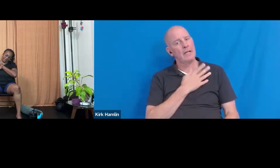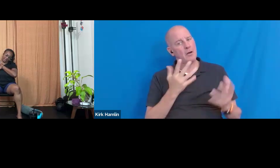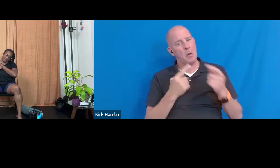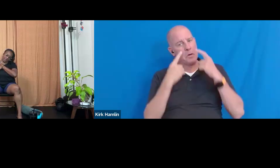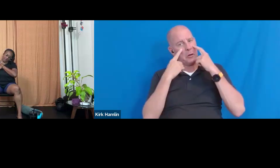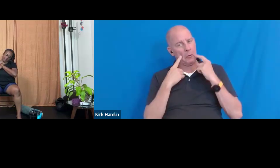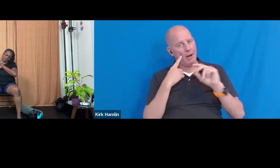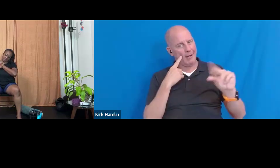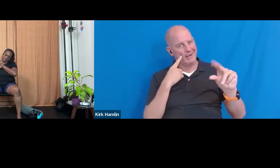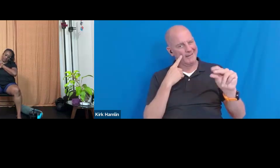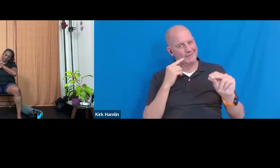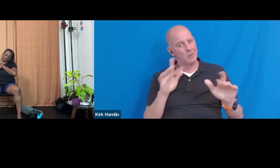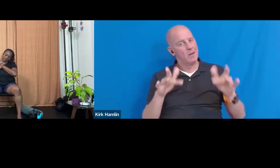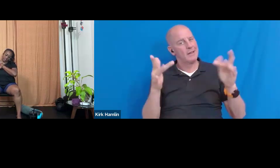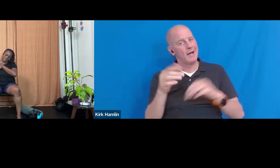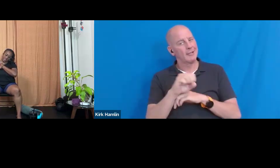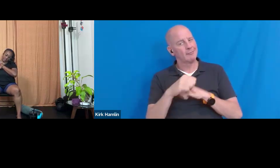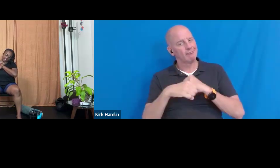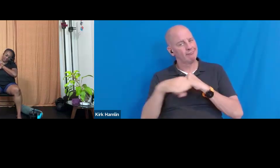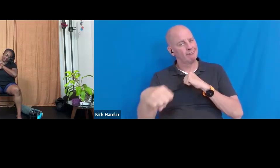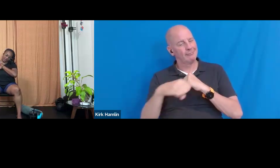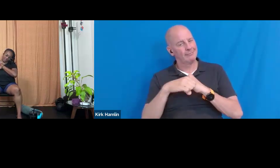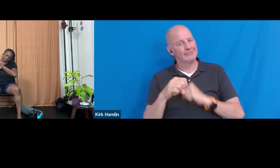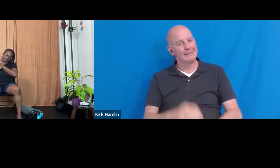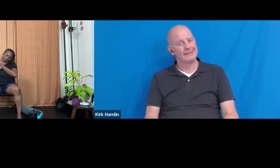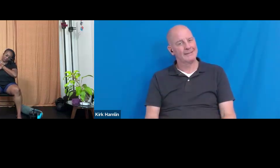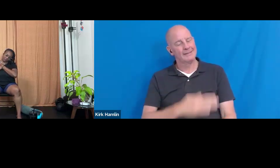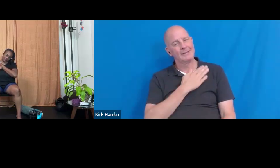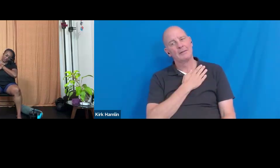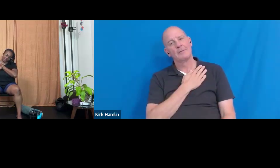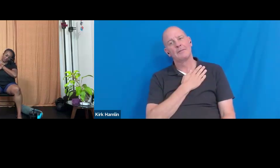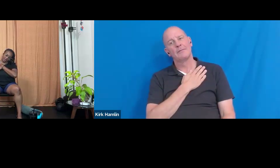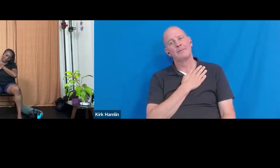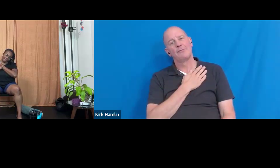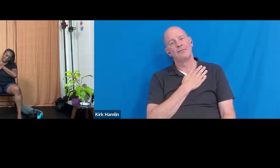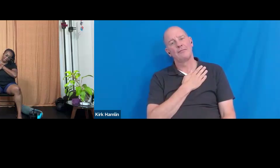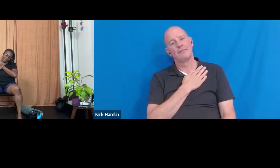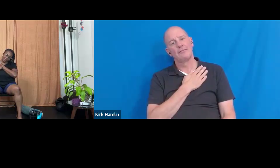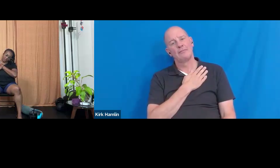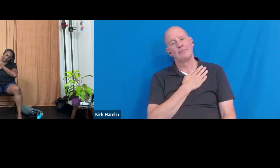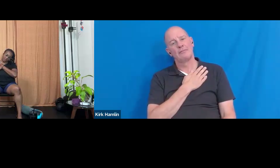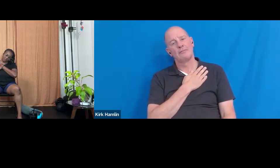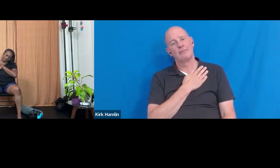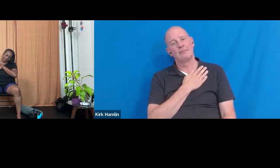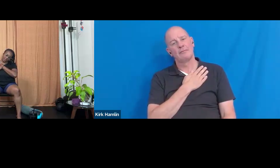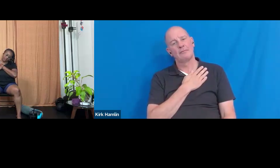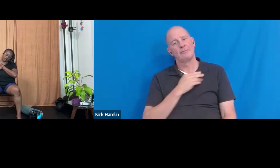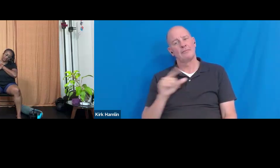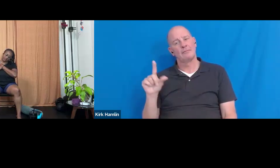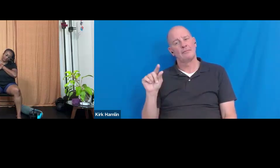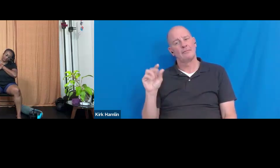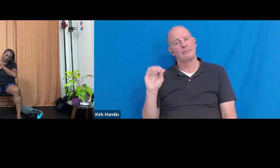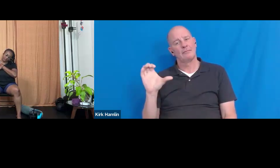or anything. Just like a chill stretch. Let's do about 20 more